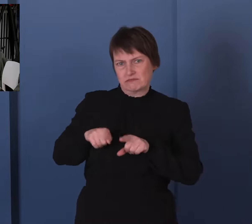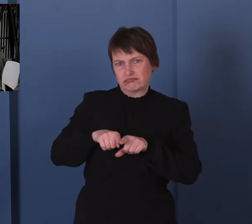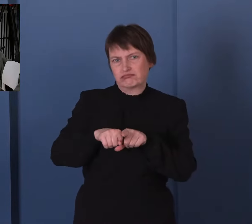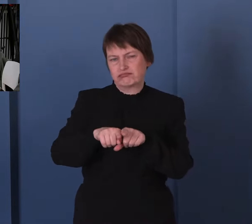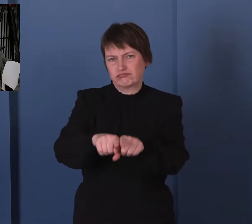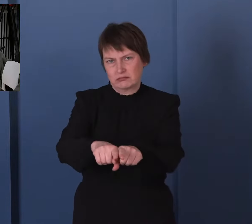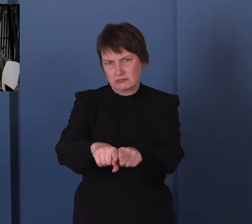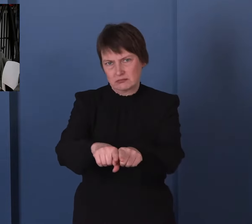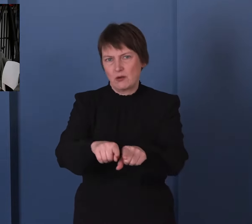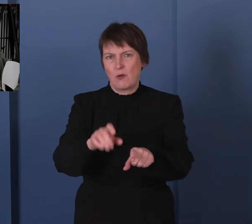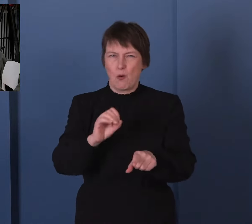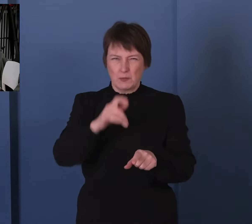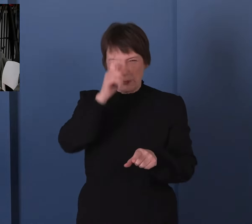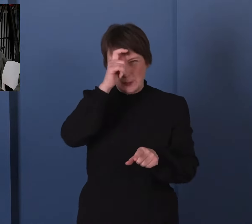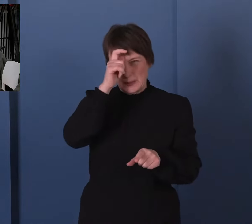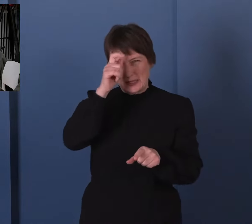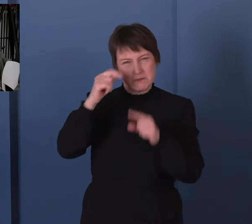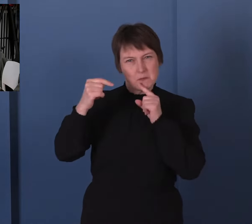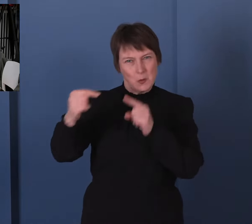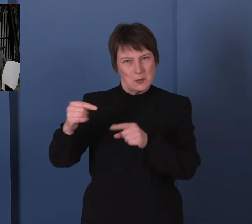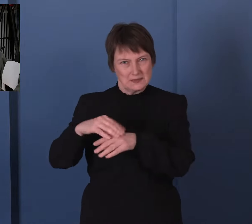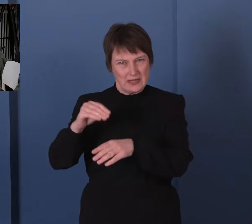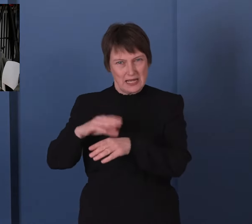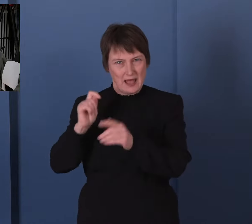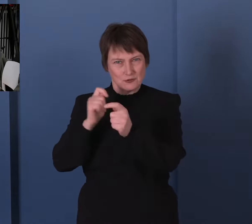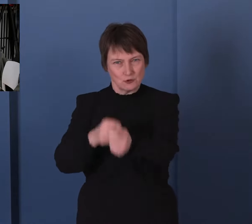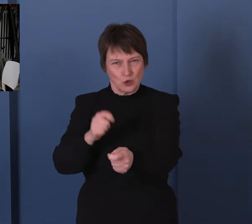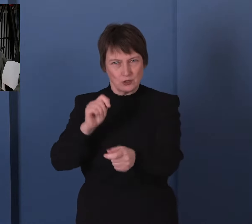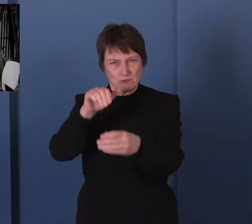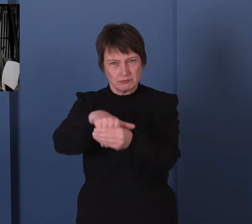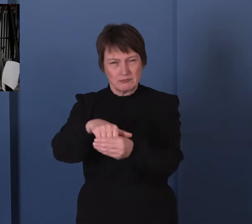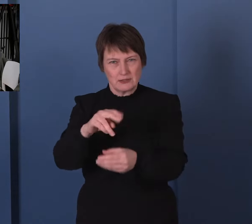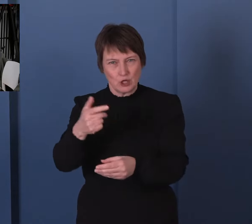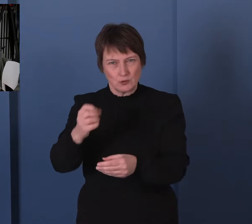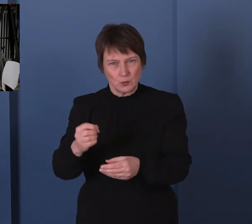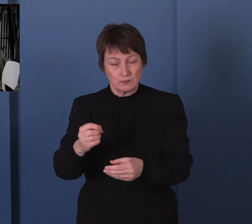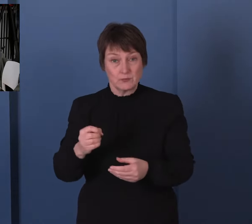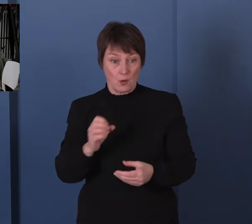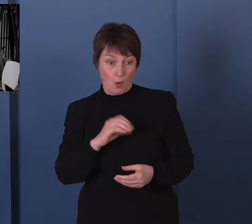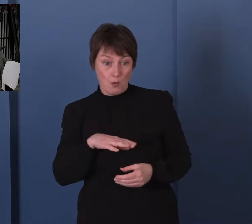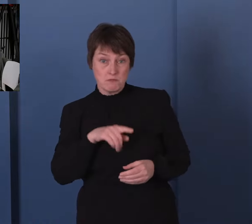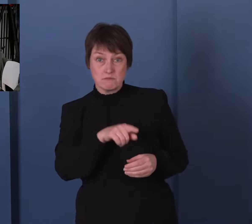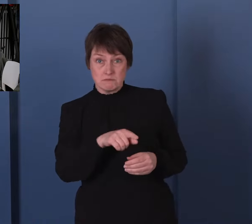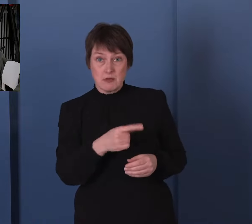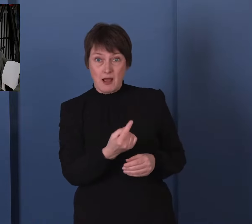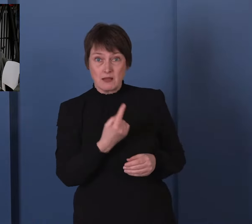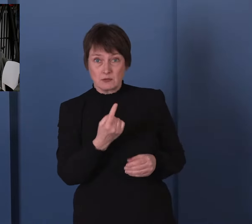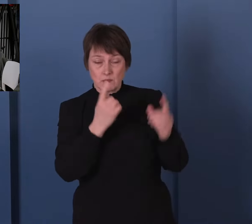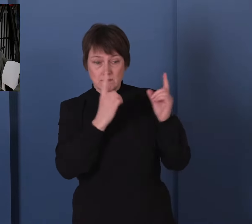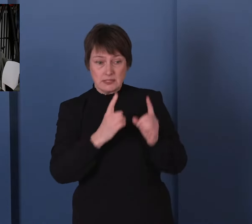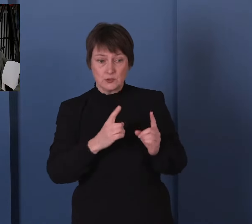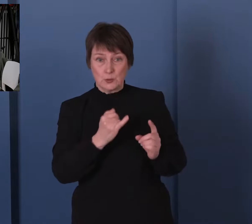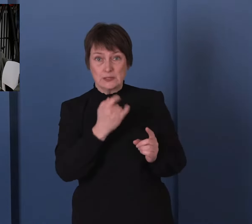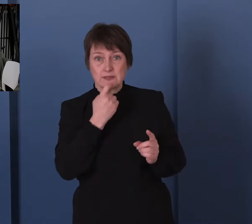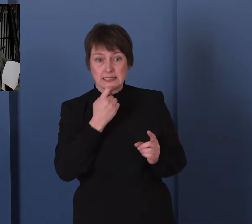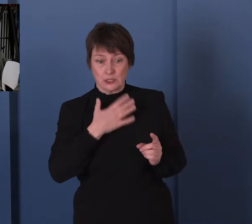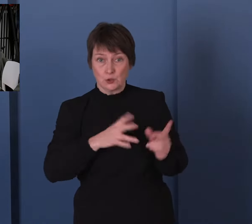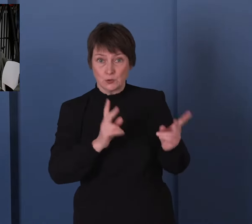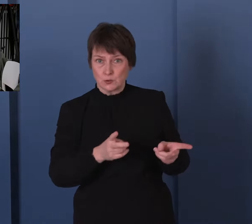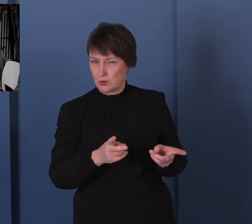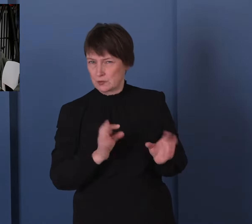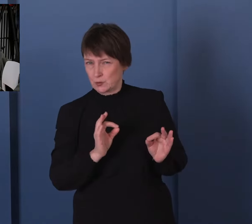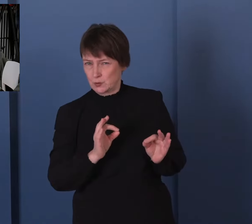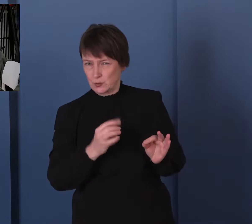opposition. If this support increases in Finland, how will you react to that?